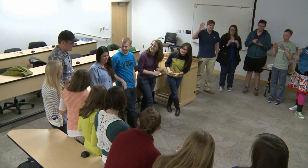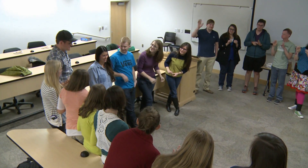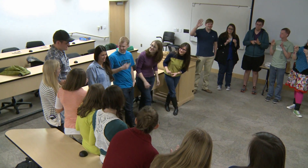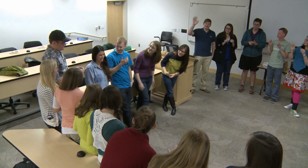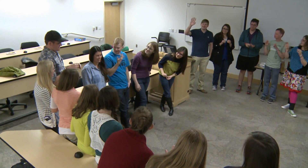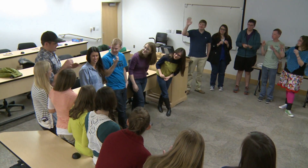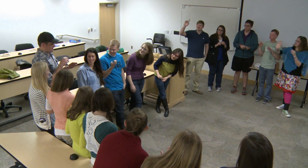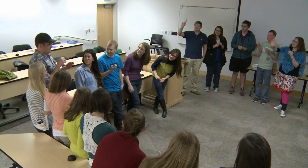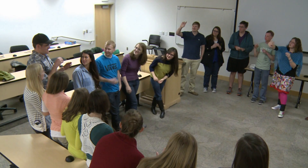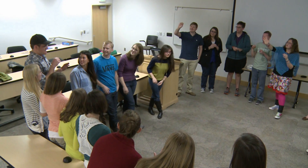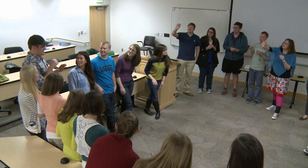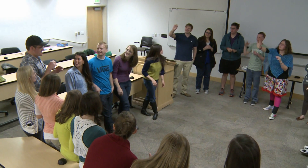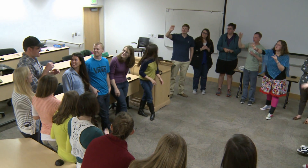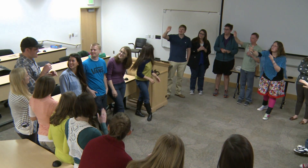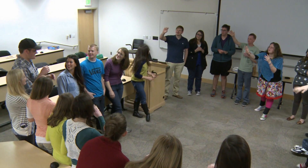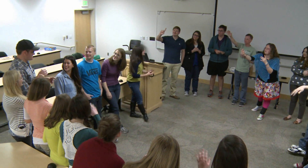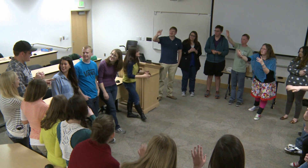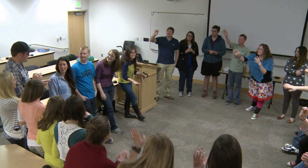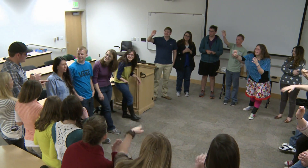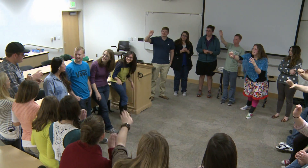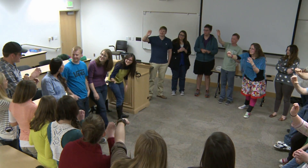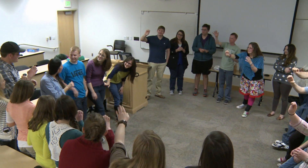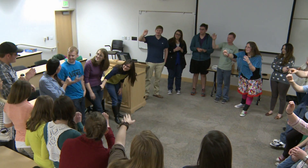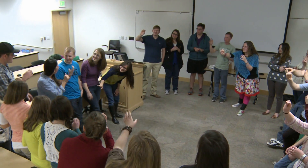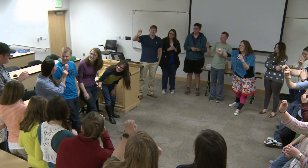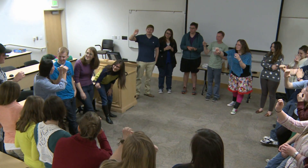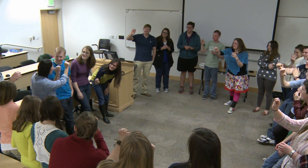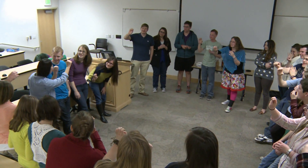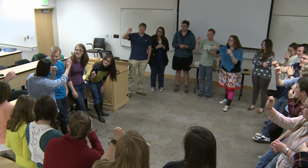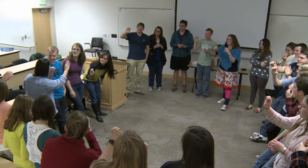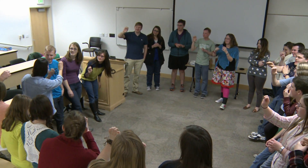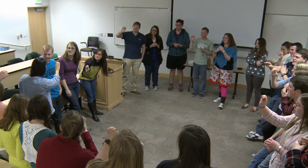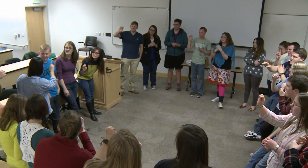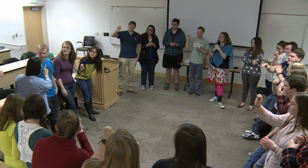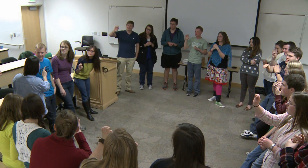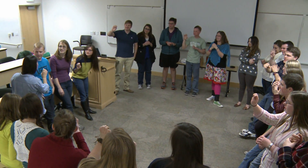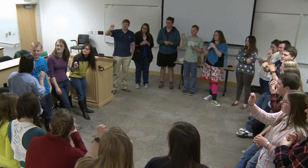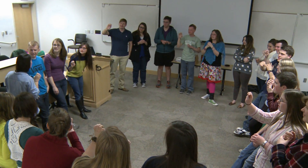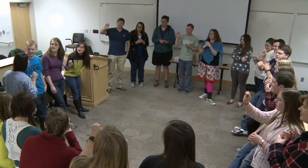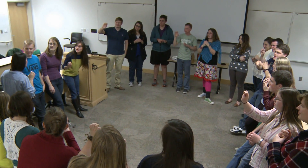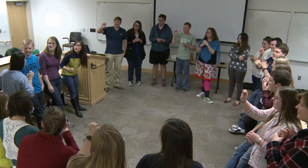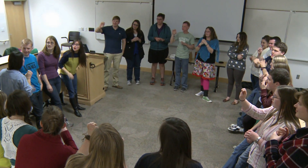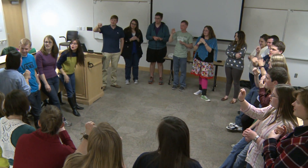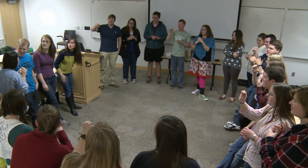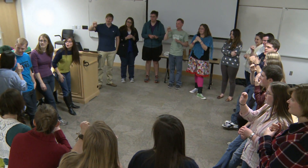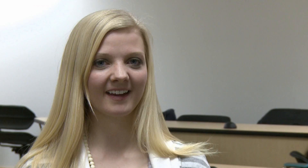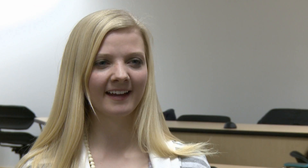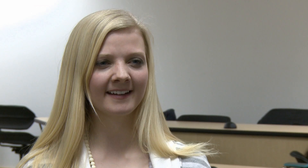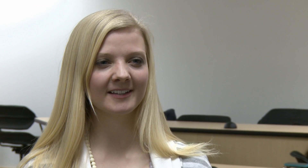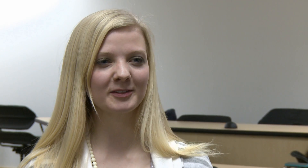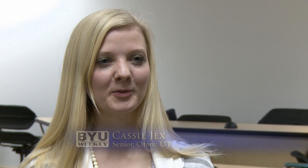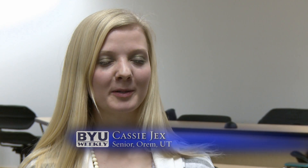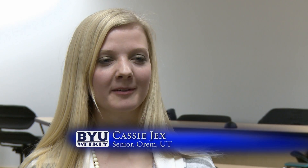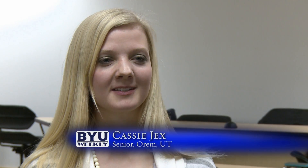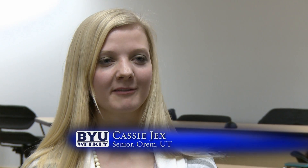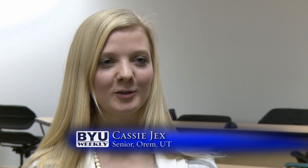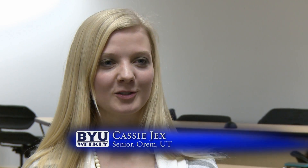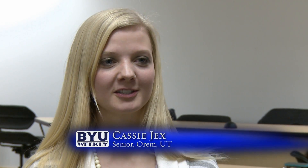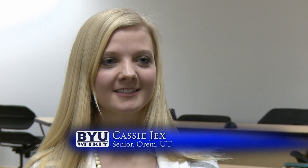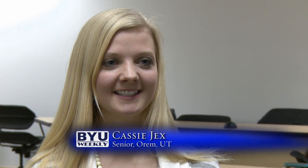able to hear very much at first, but it only takes a second look to realize just how much talking is going on. I think I learned more about the deaf culture in